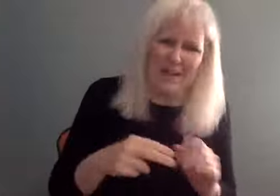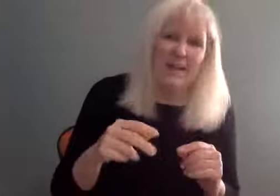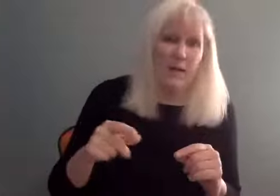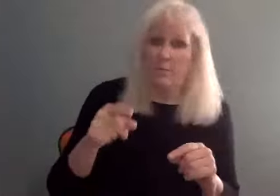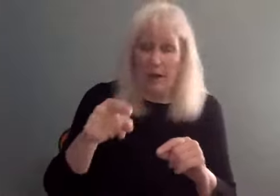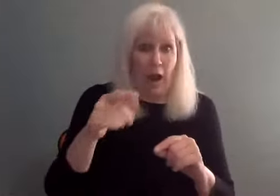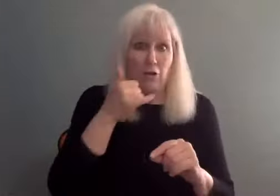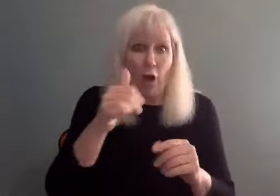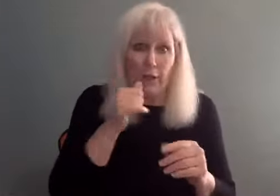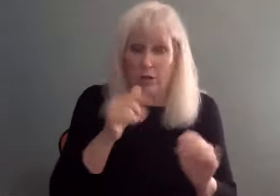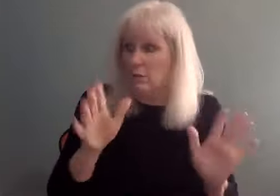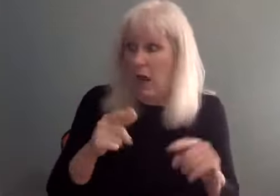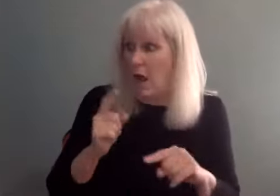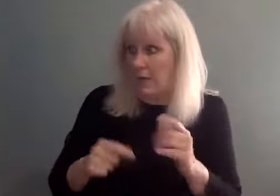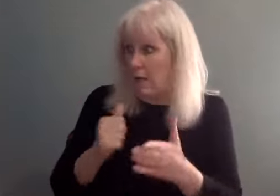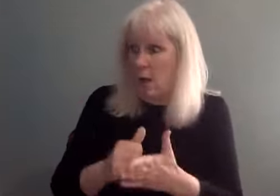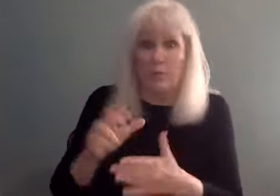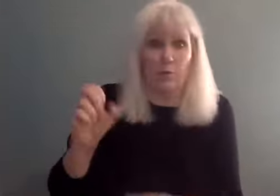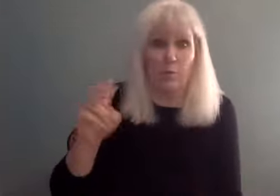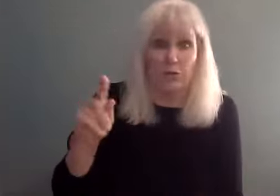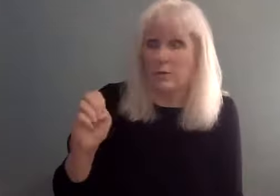can't help you, but Suzanne can. And I called a member of Alcoholics Anonymous.